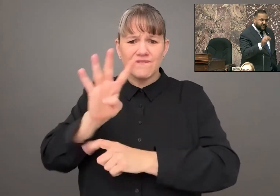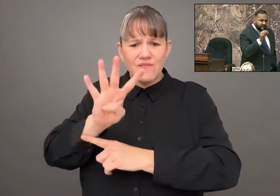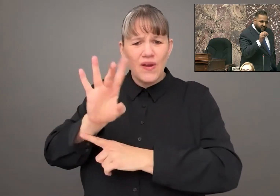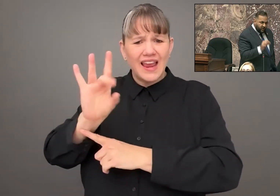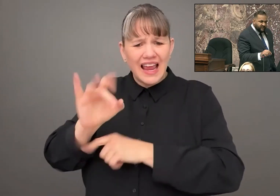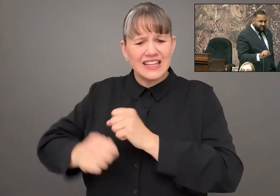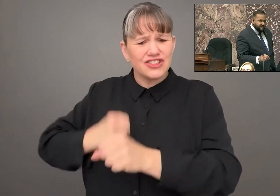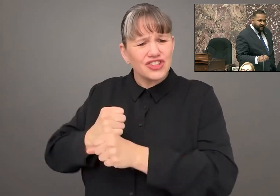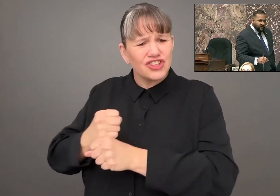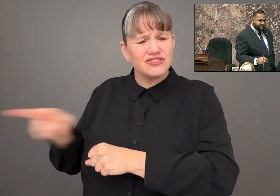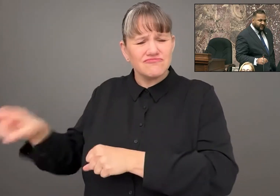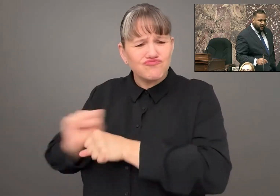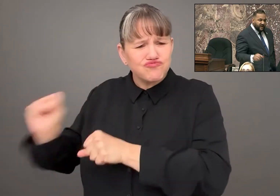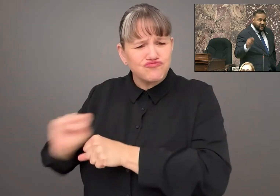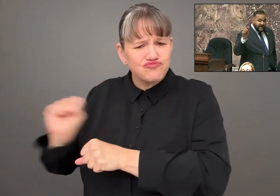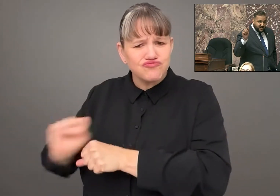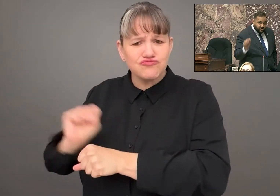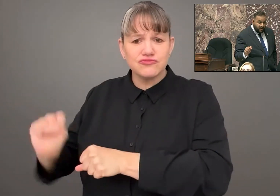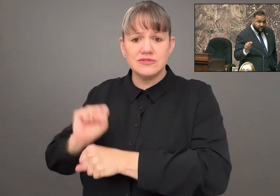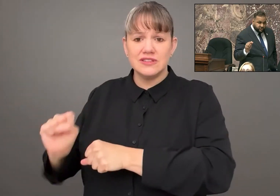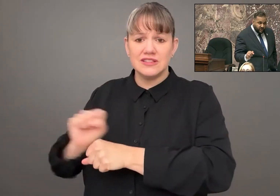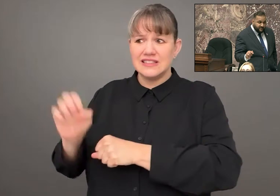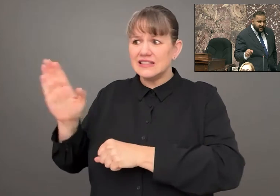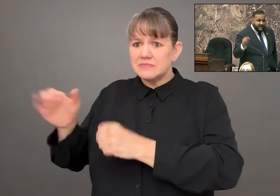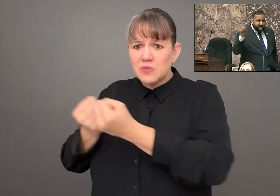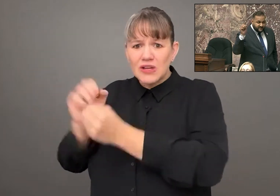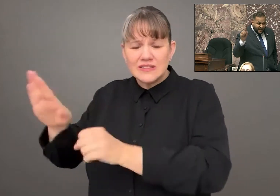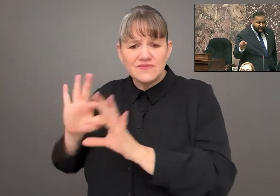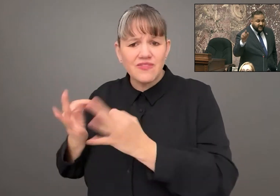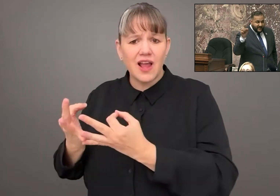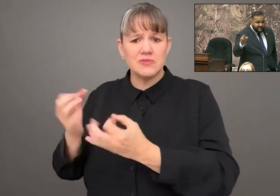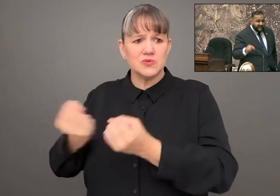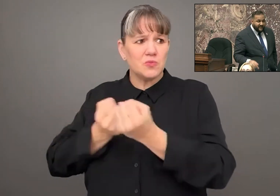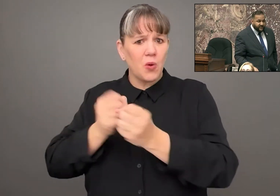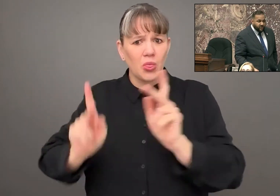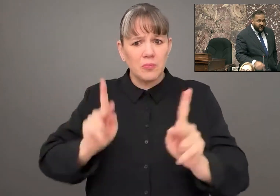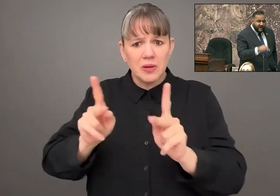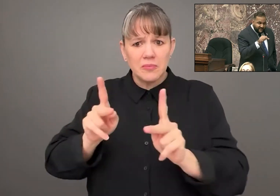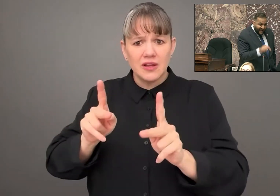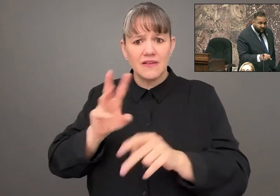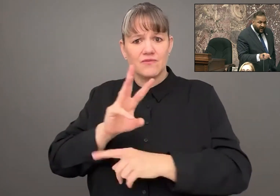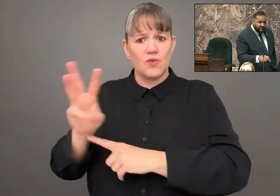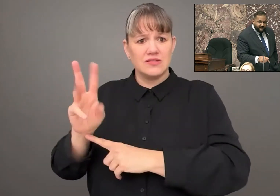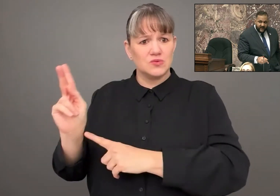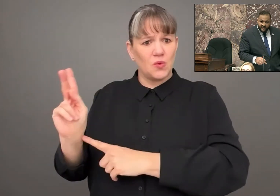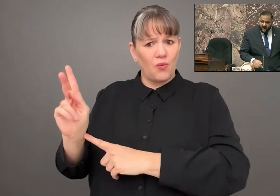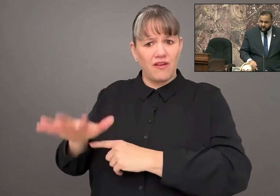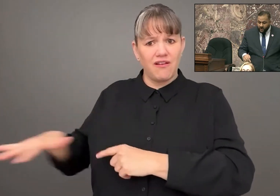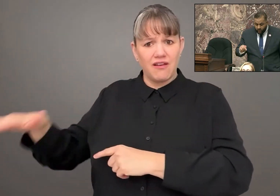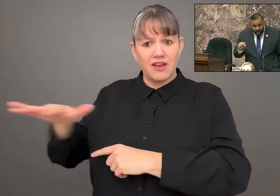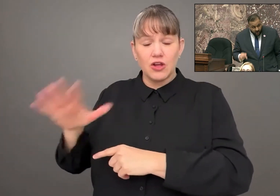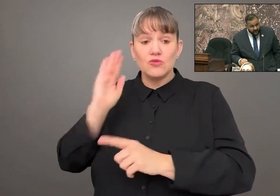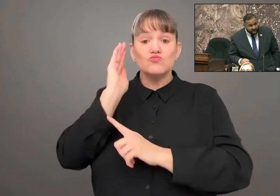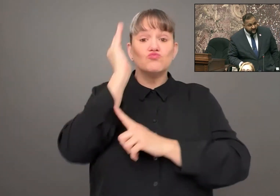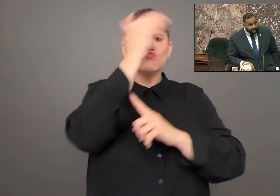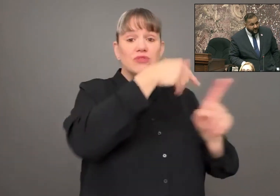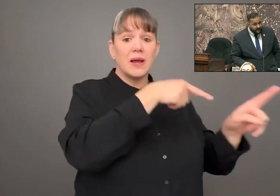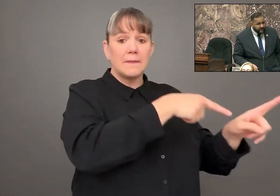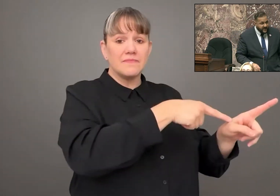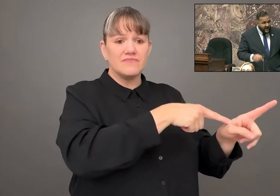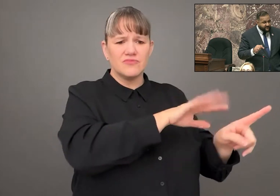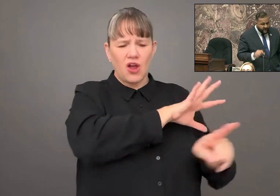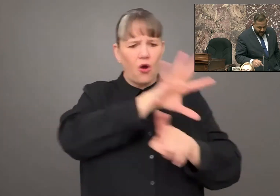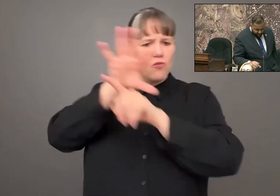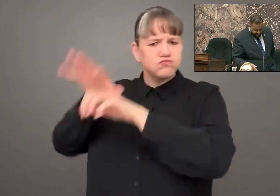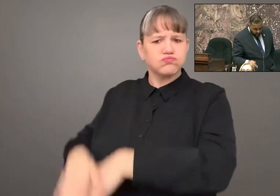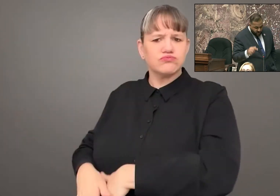family. He's been supporting the people of West Kelowna. And Donald Trump is attacking his livelihood. That's why on this side of the House, we are going to step